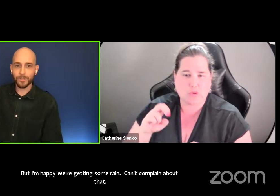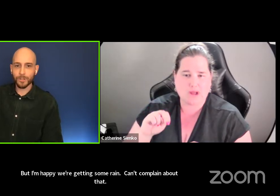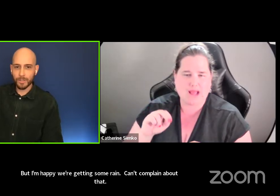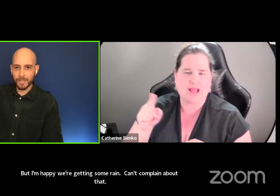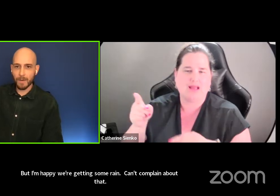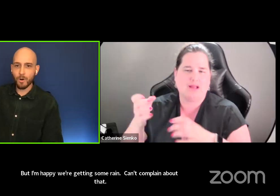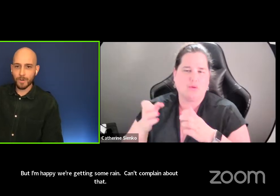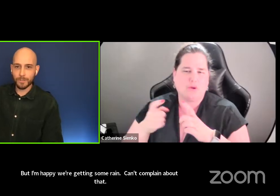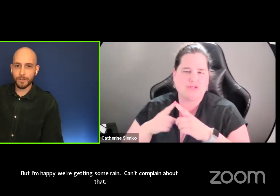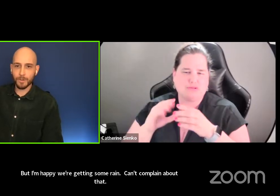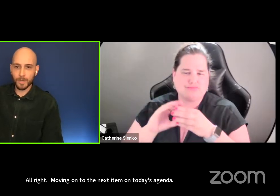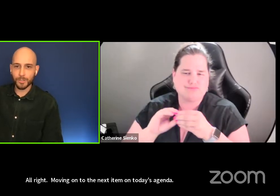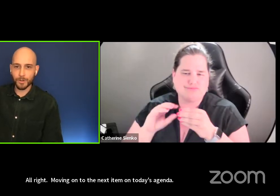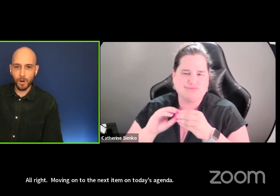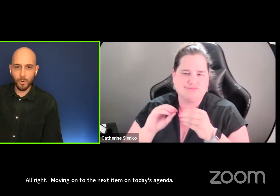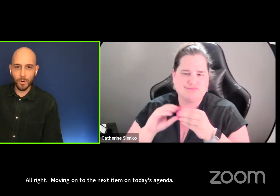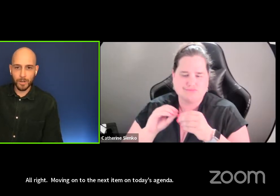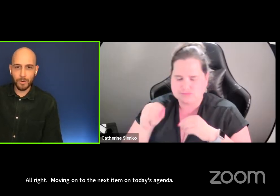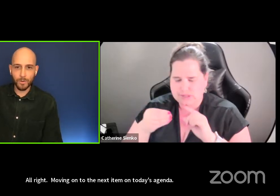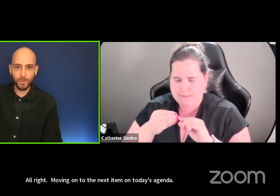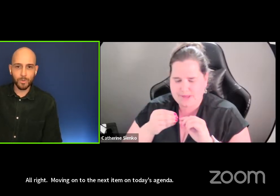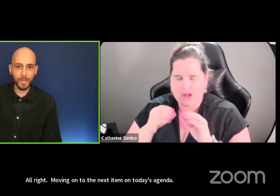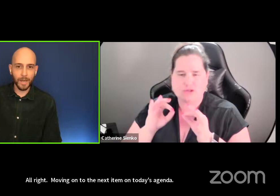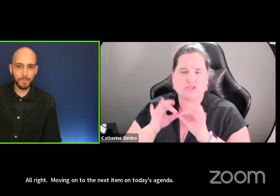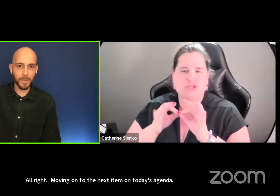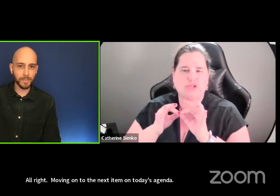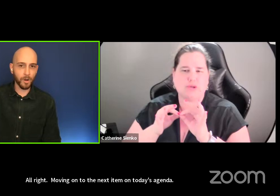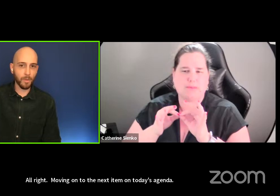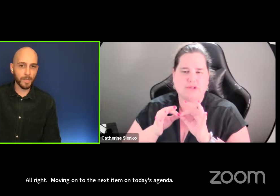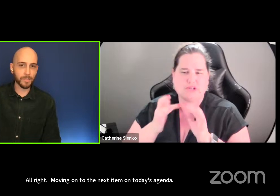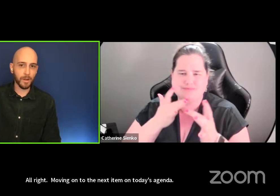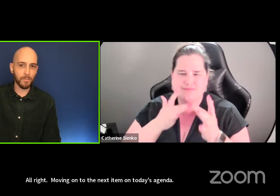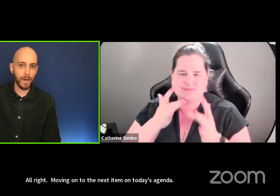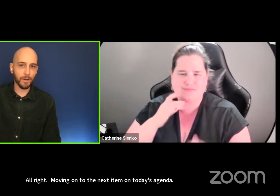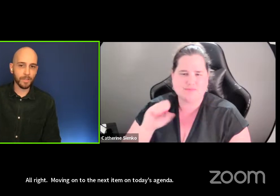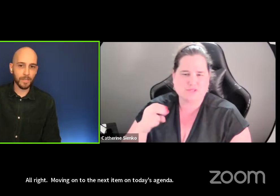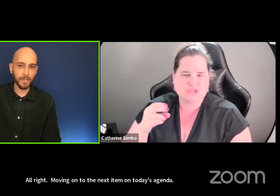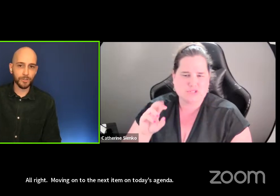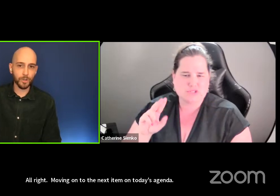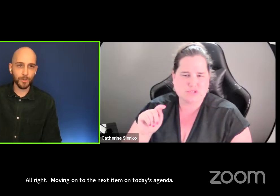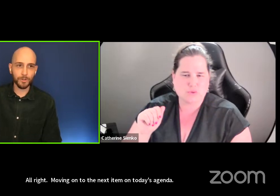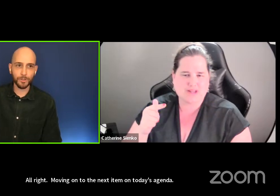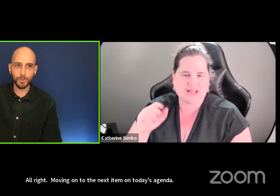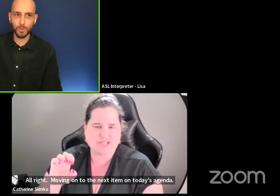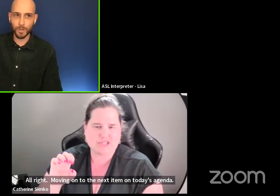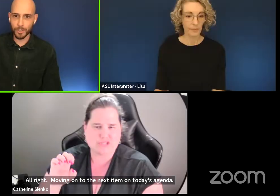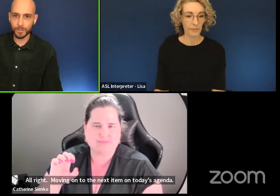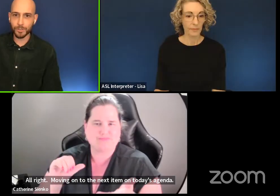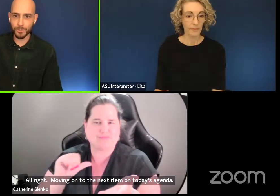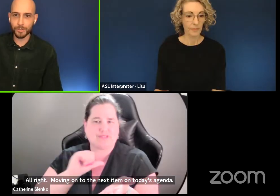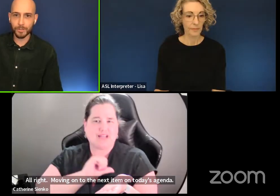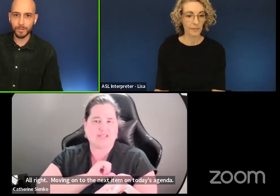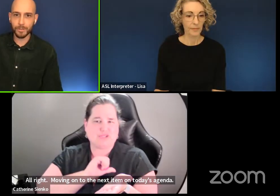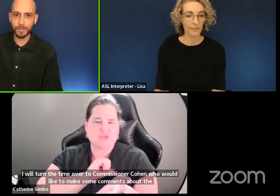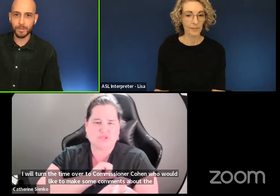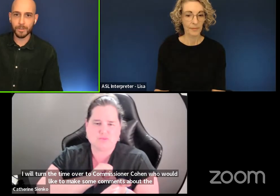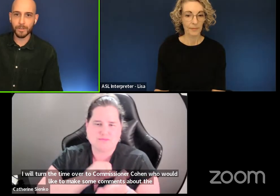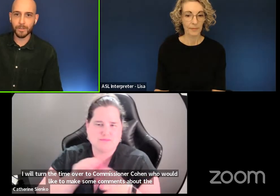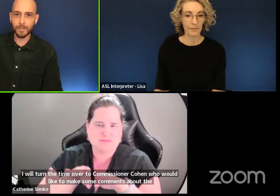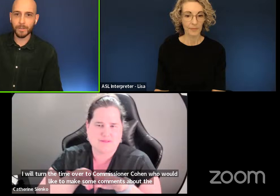I will turn the time over to Commissioner Cohen, who would like to make some comments about the interpreter shortage.